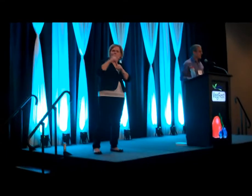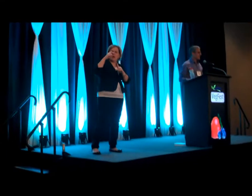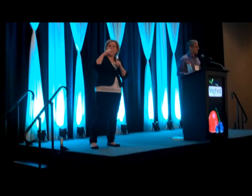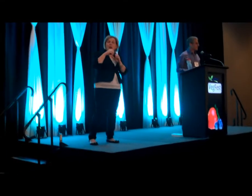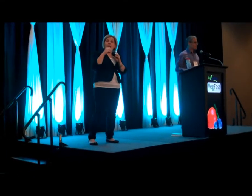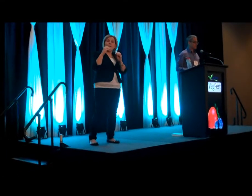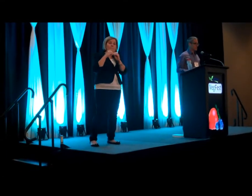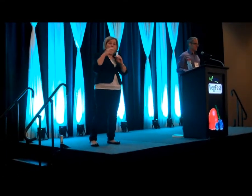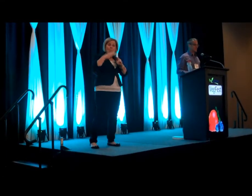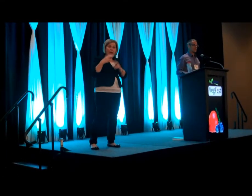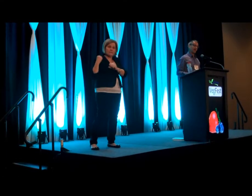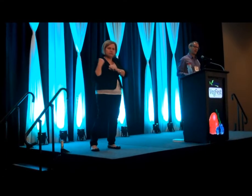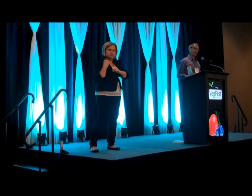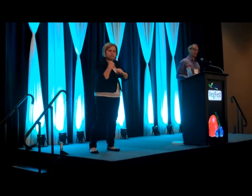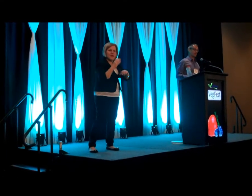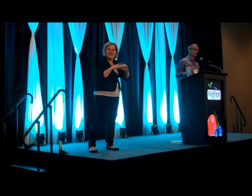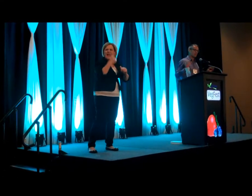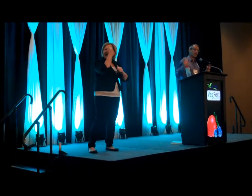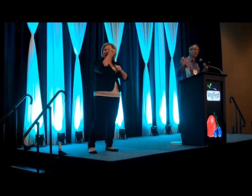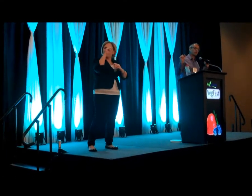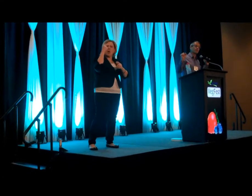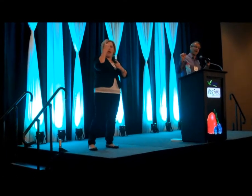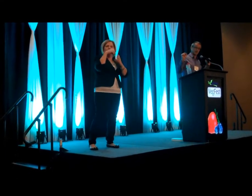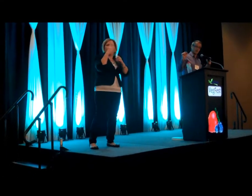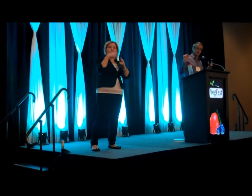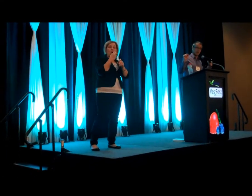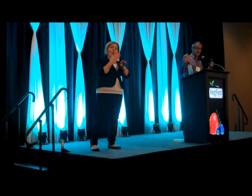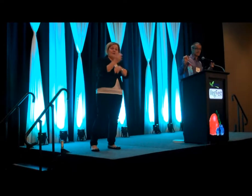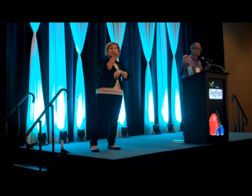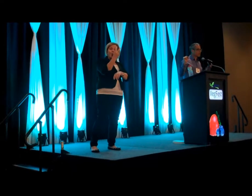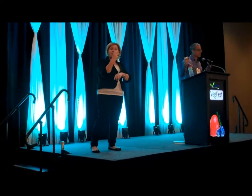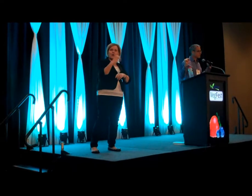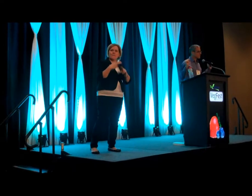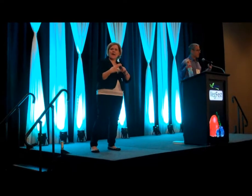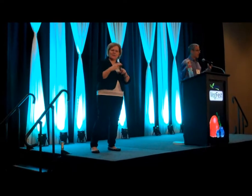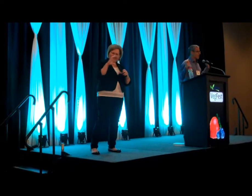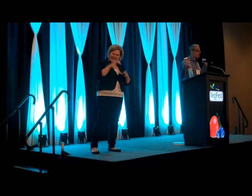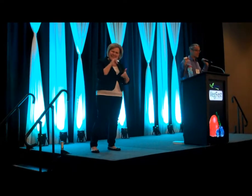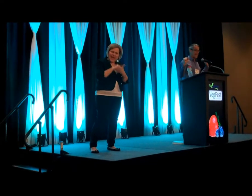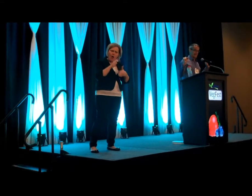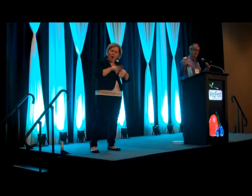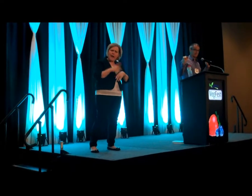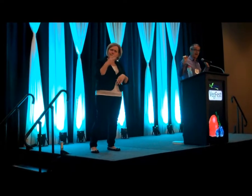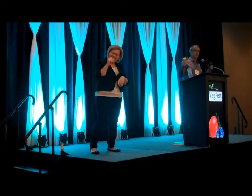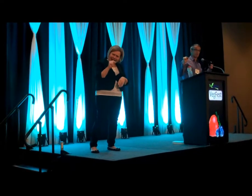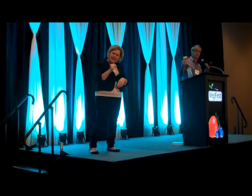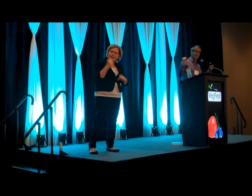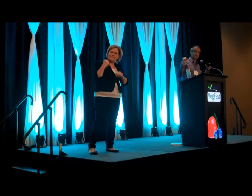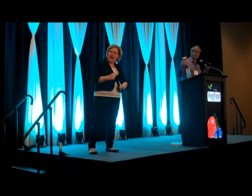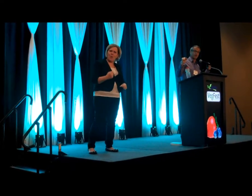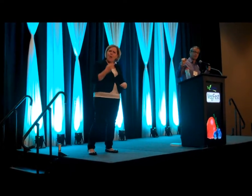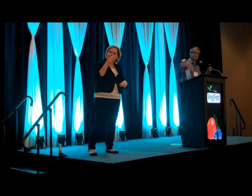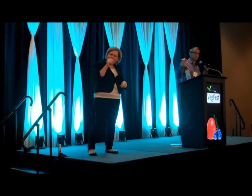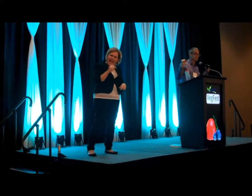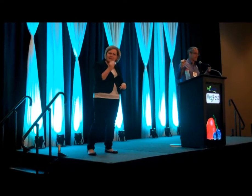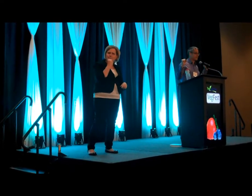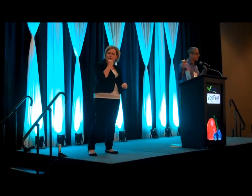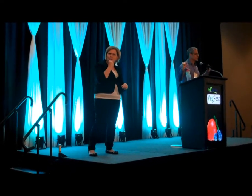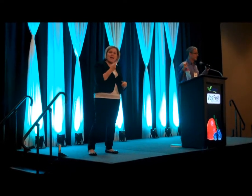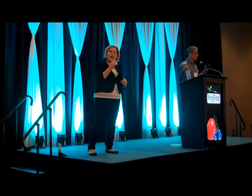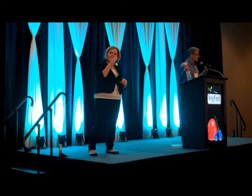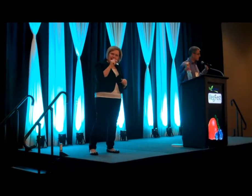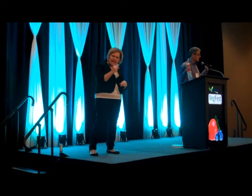More weight than any human had ever carried. Carried over 1,200 pounds. And he did all this on plant power, plant protein,